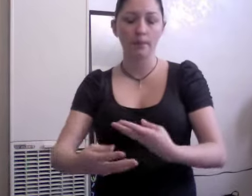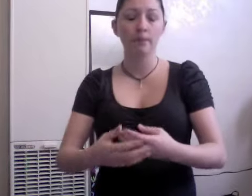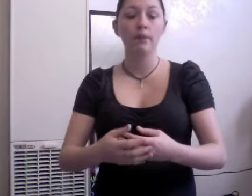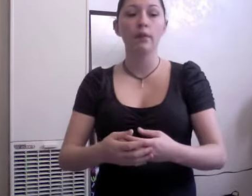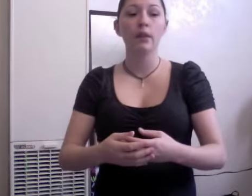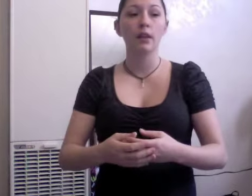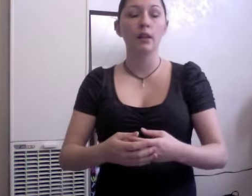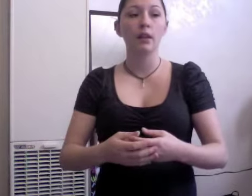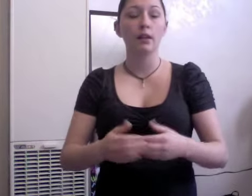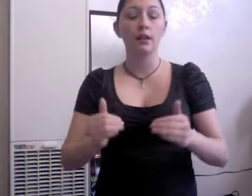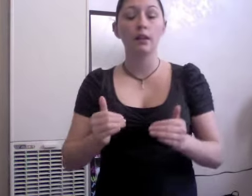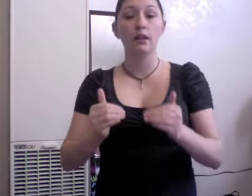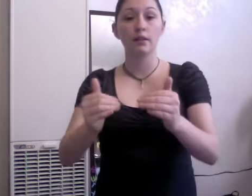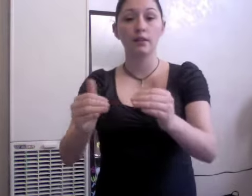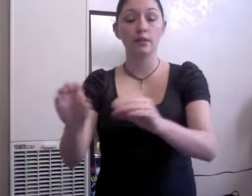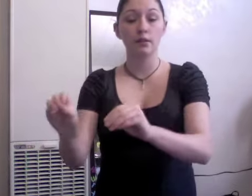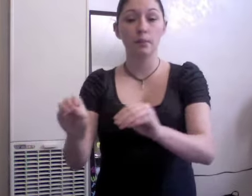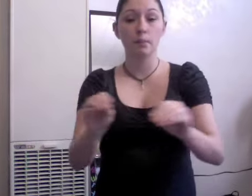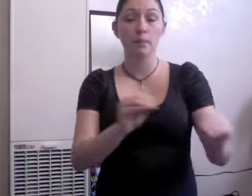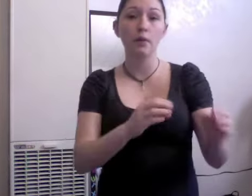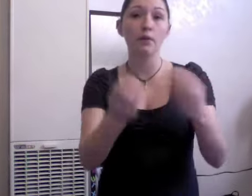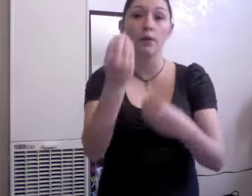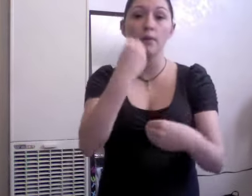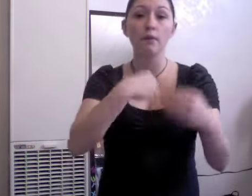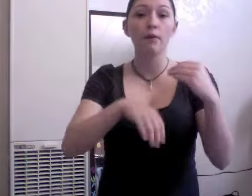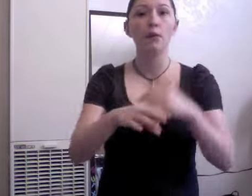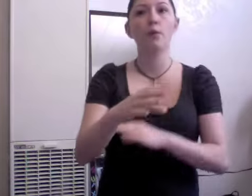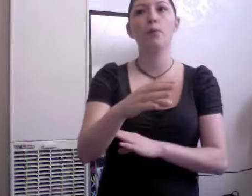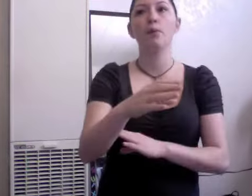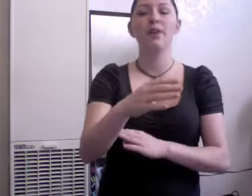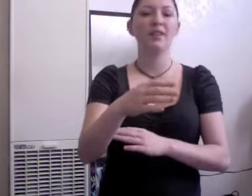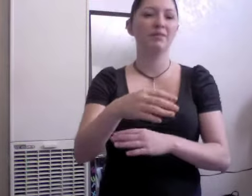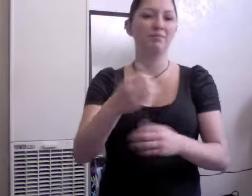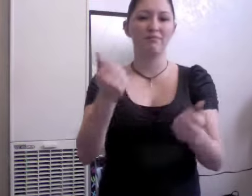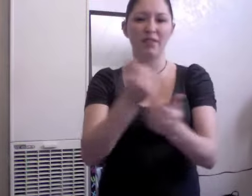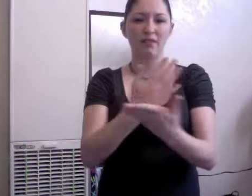the food and wastes and everything through the system.